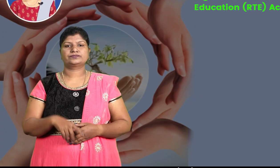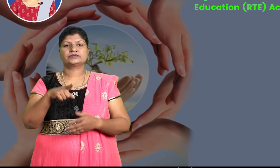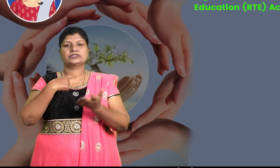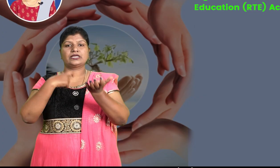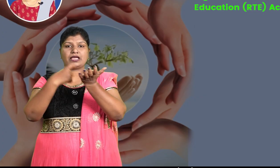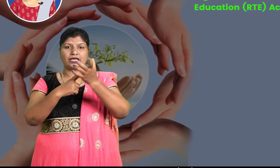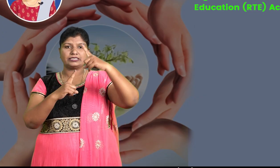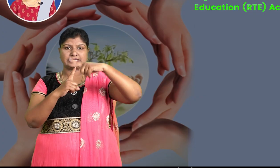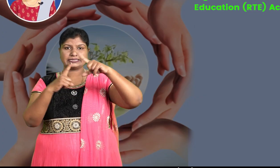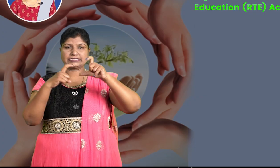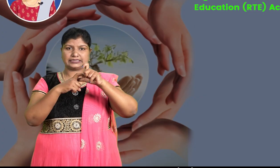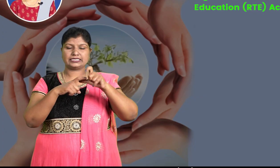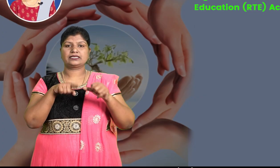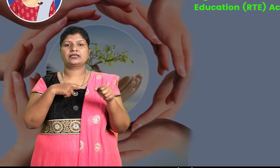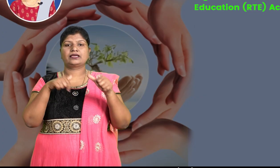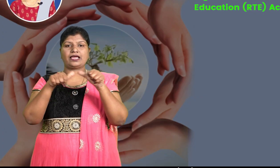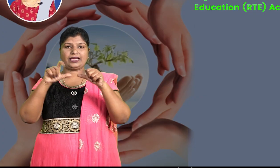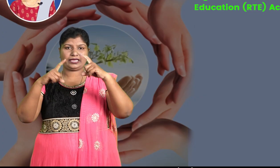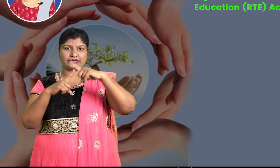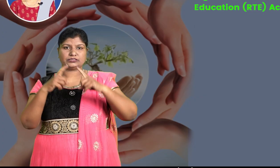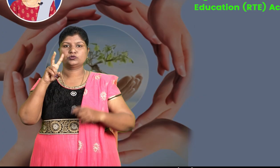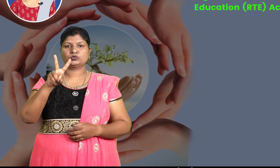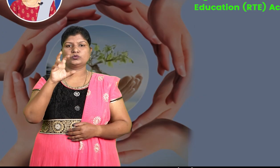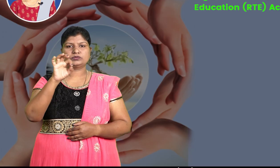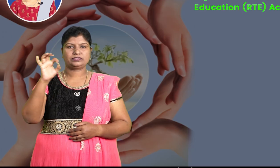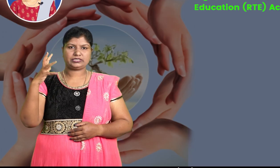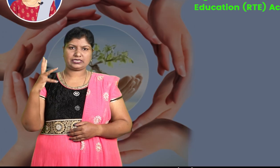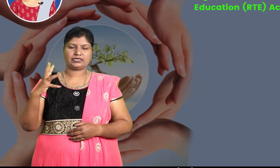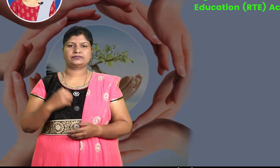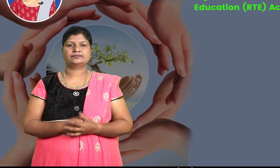RTE Act 2009.